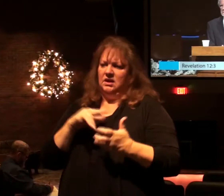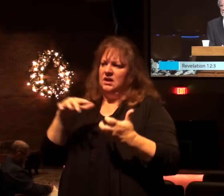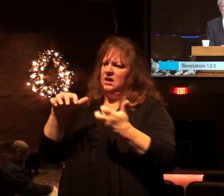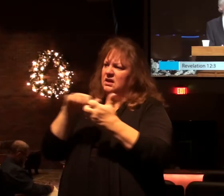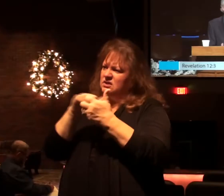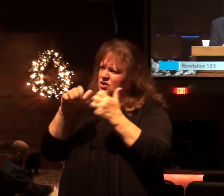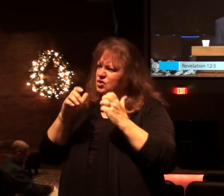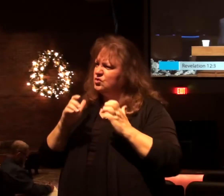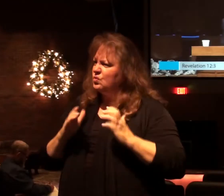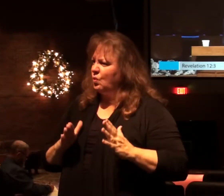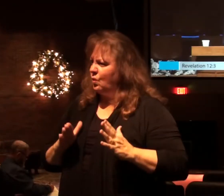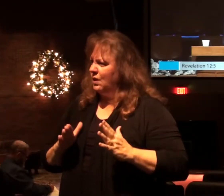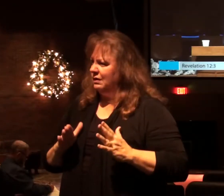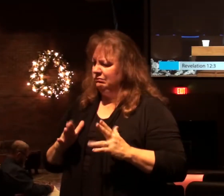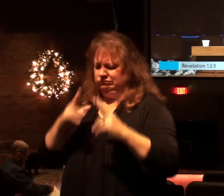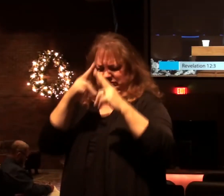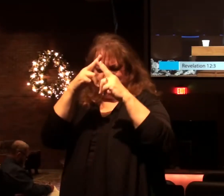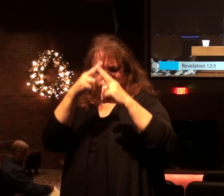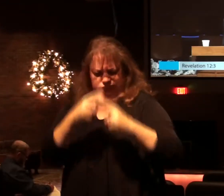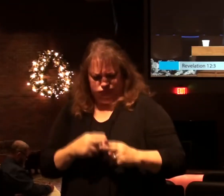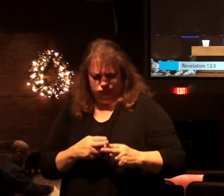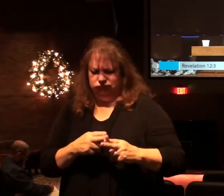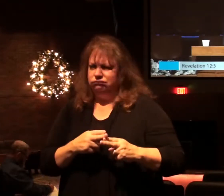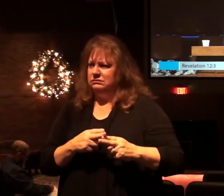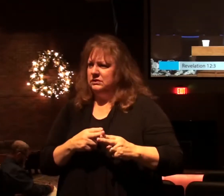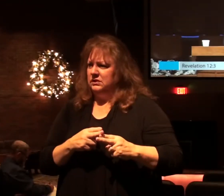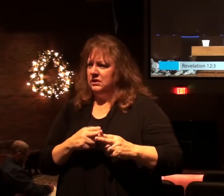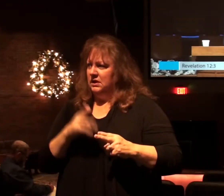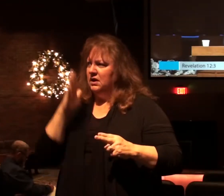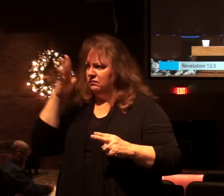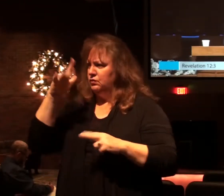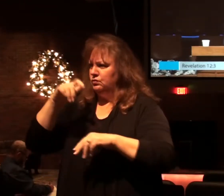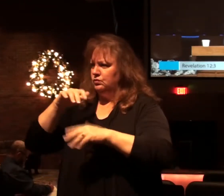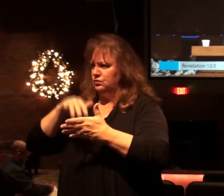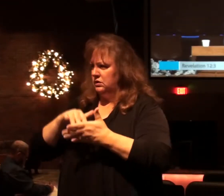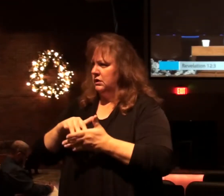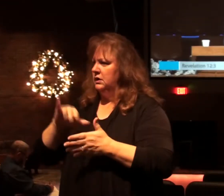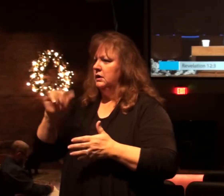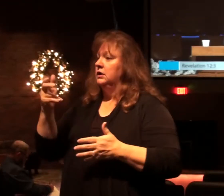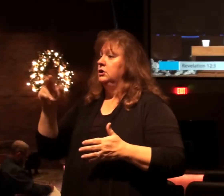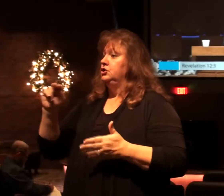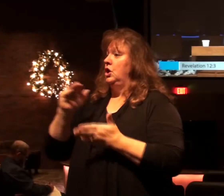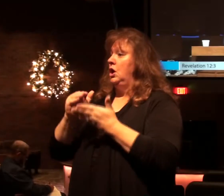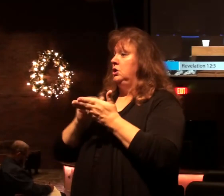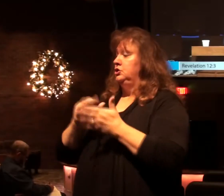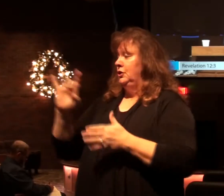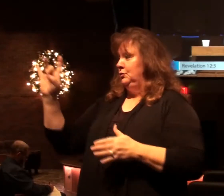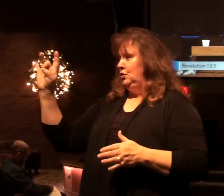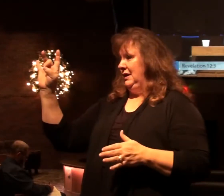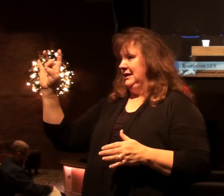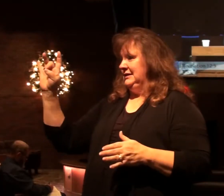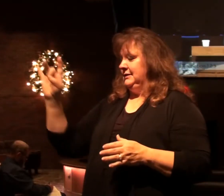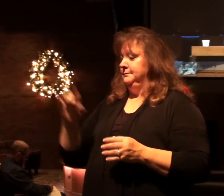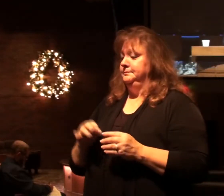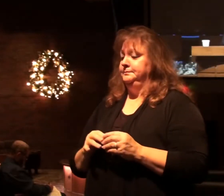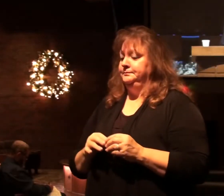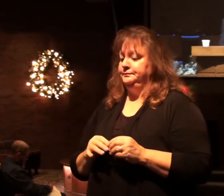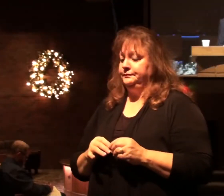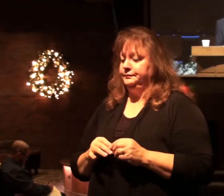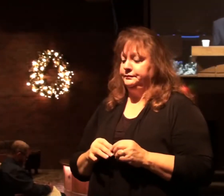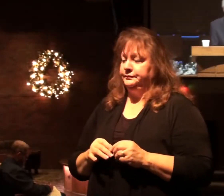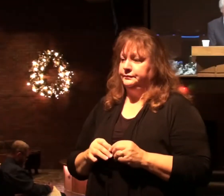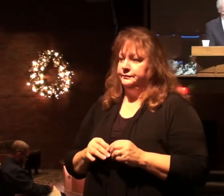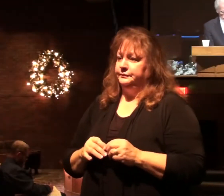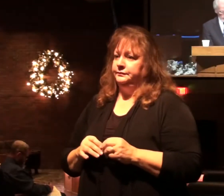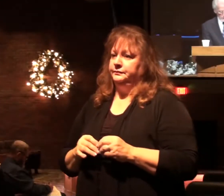We'll see some of his names in future study. Come back to John 8. John's Gospel, chapter 8.